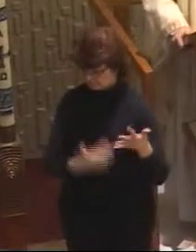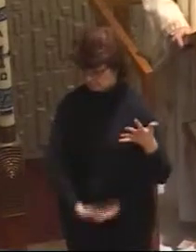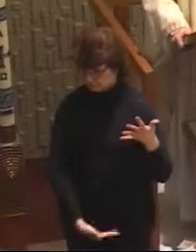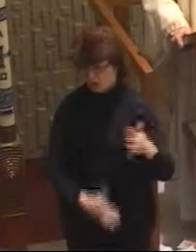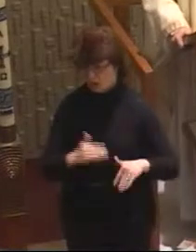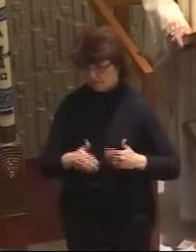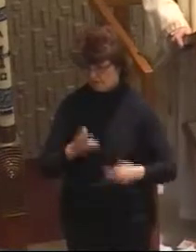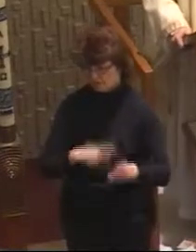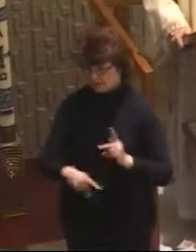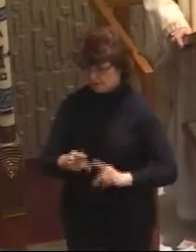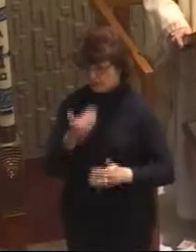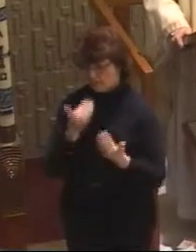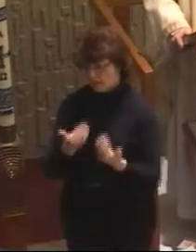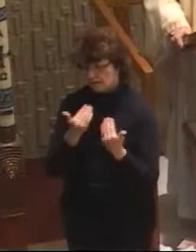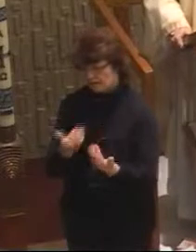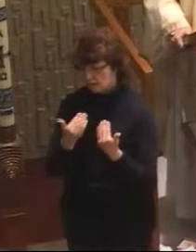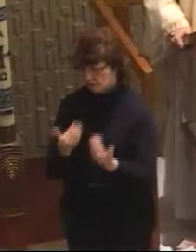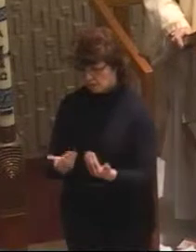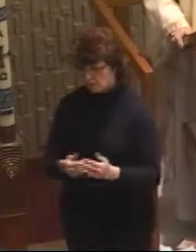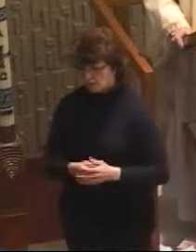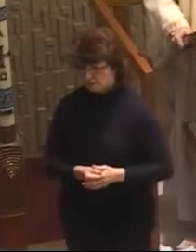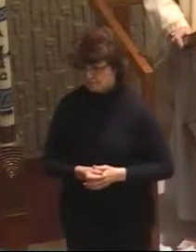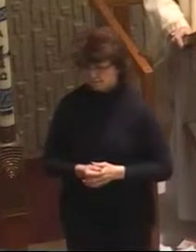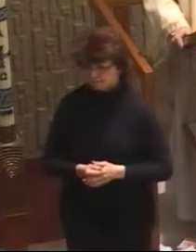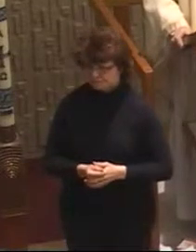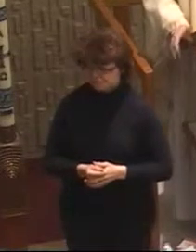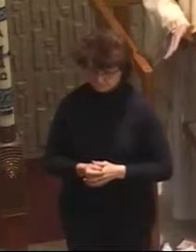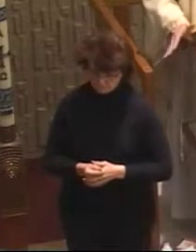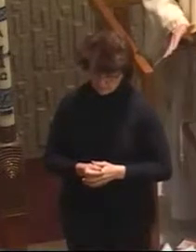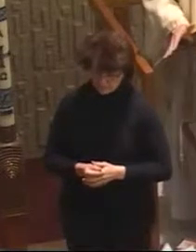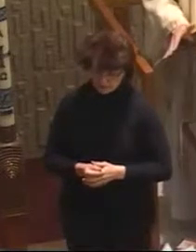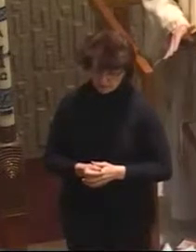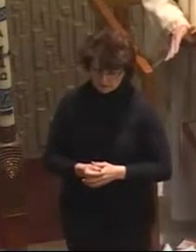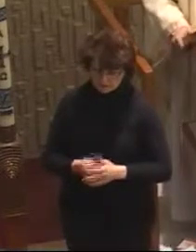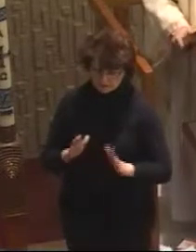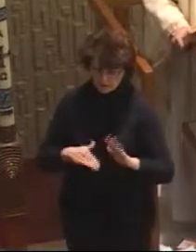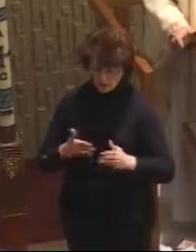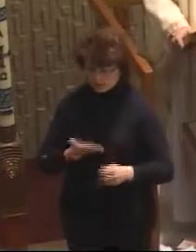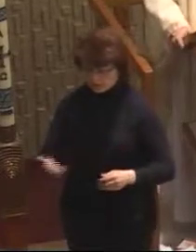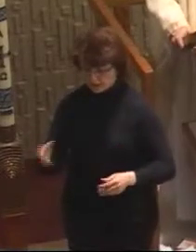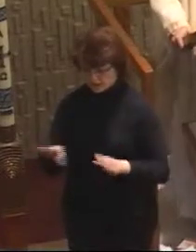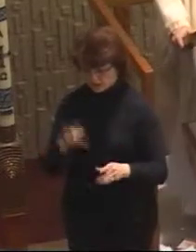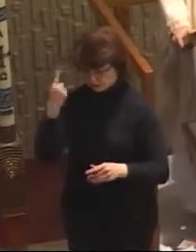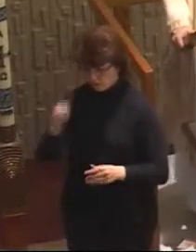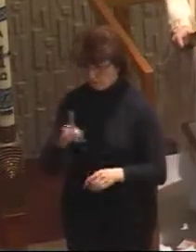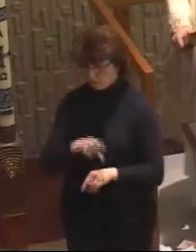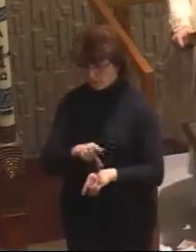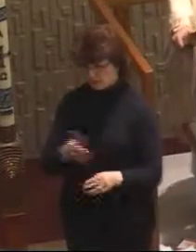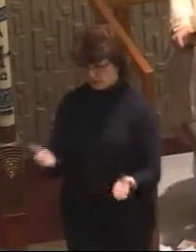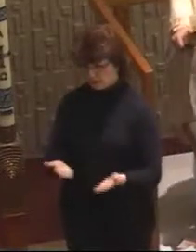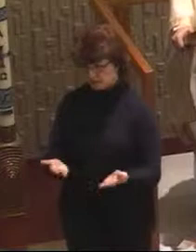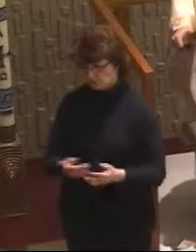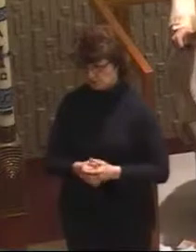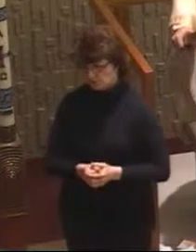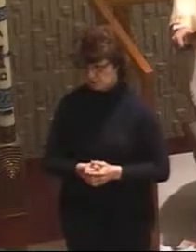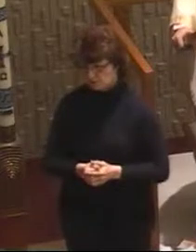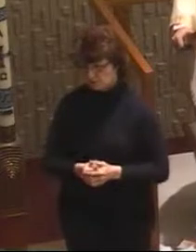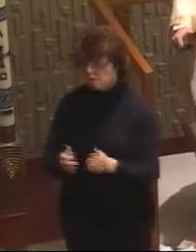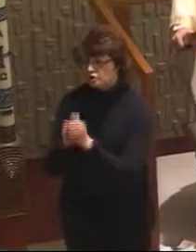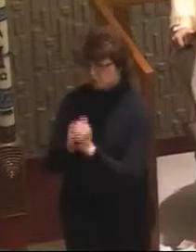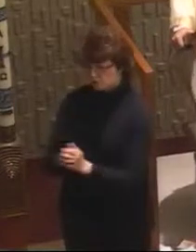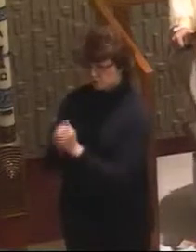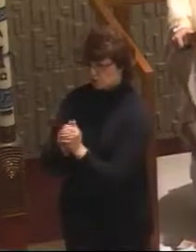preaching, communion, baptismal classes, their commitment to the parish mission. The adorers